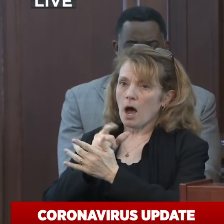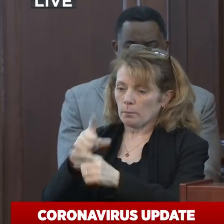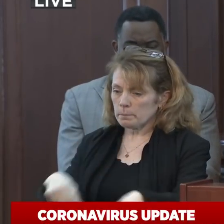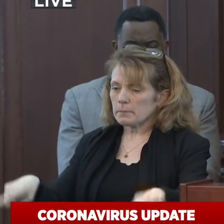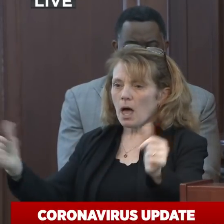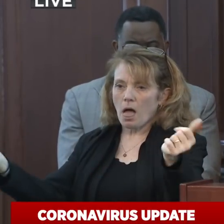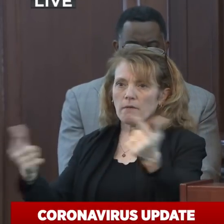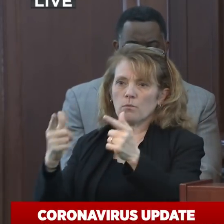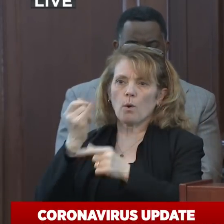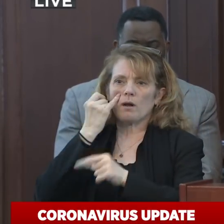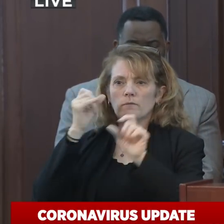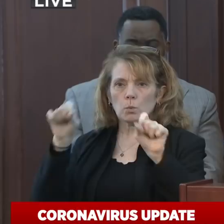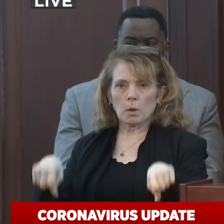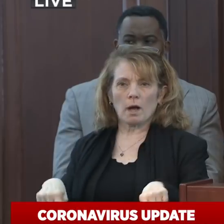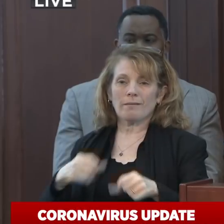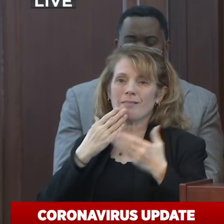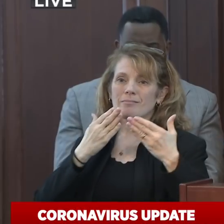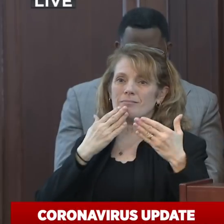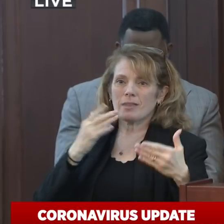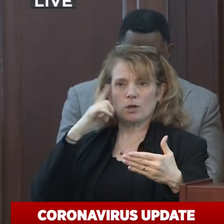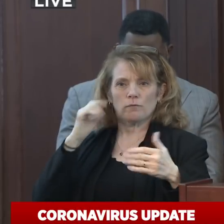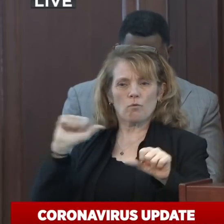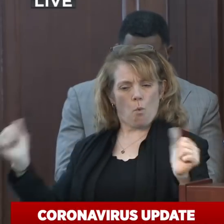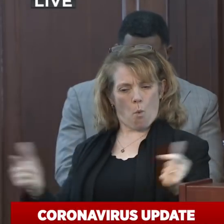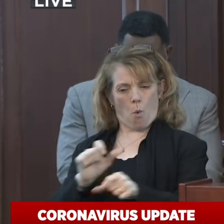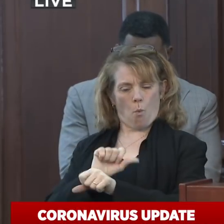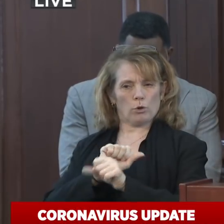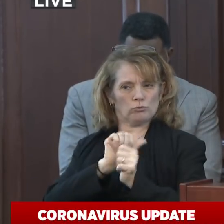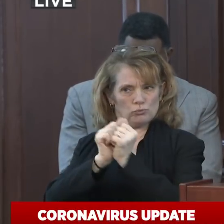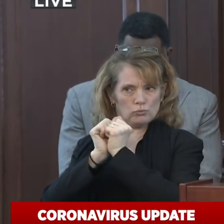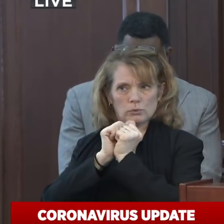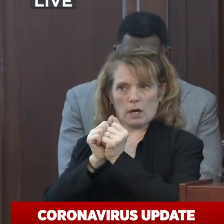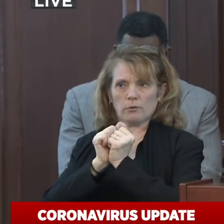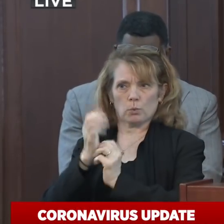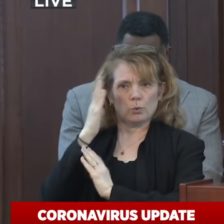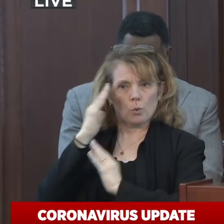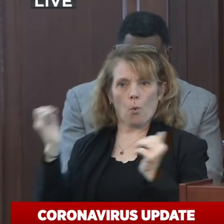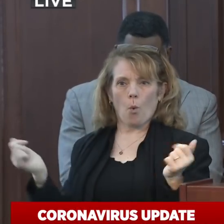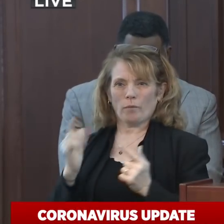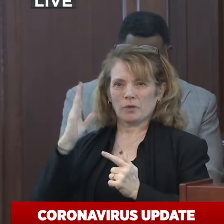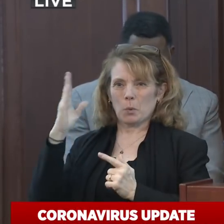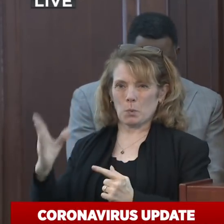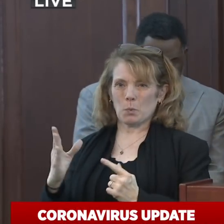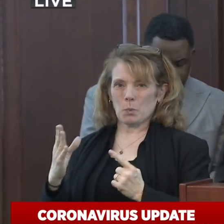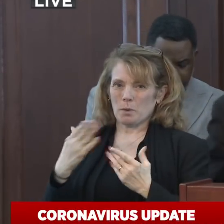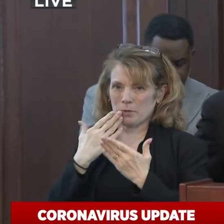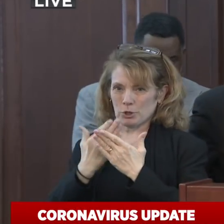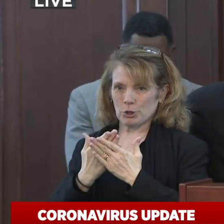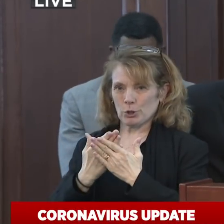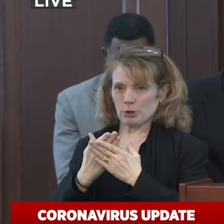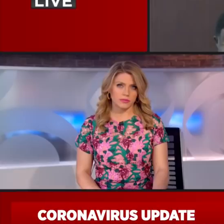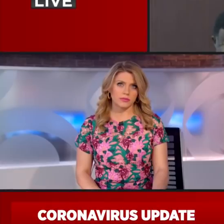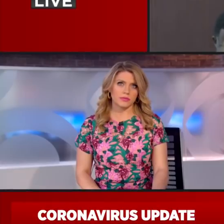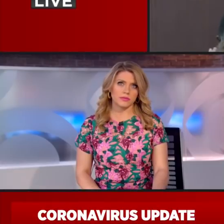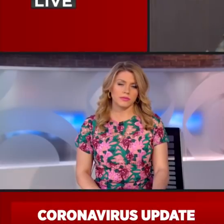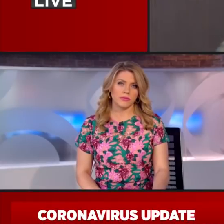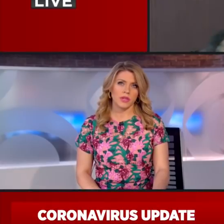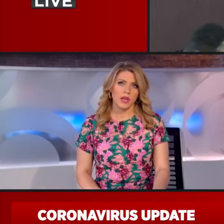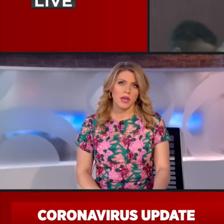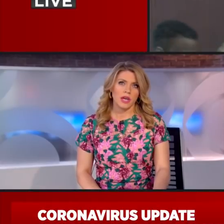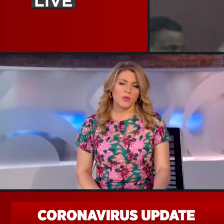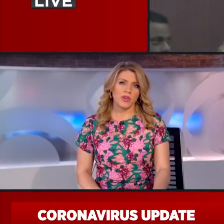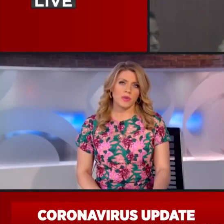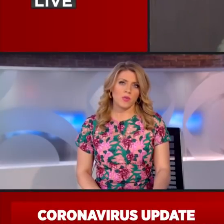County Executive, and for everyone working together on this. And we know everything will be well. Let's keep the faith. That's right. Good.